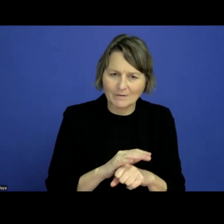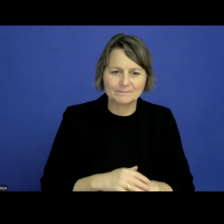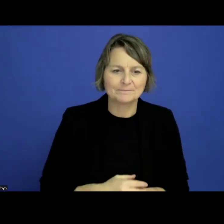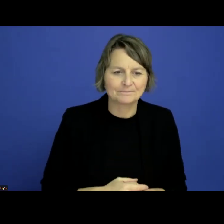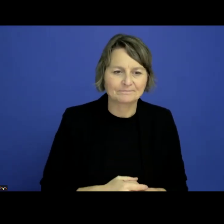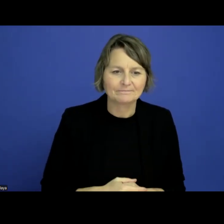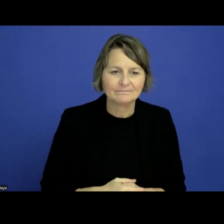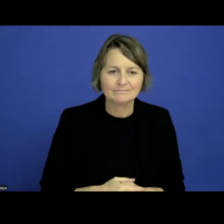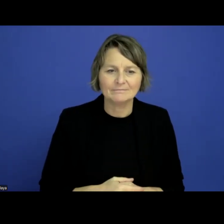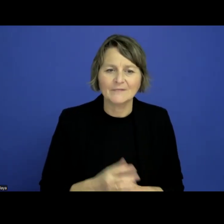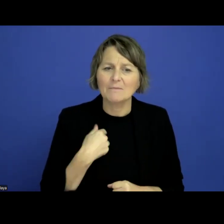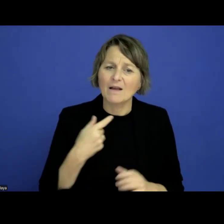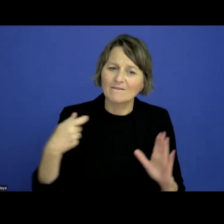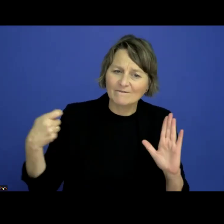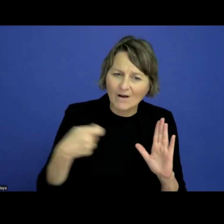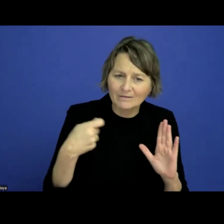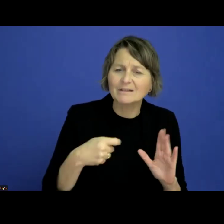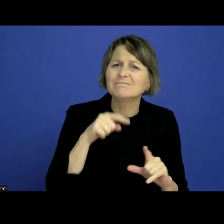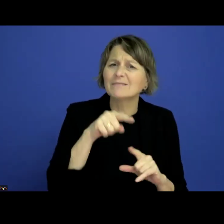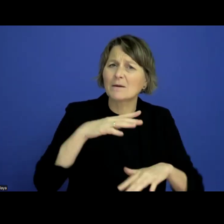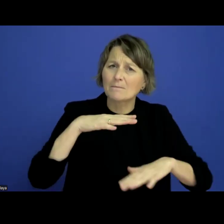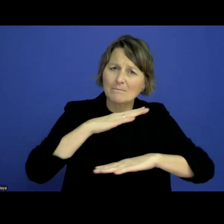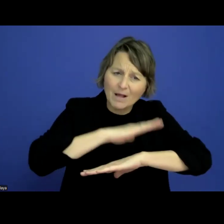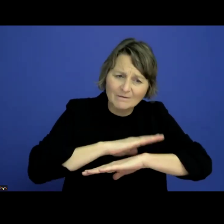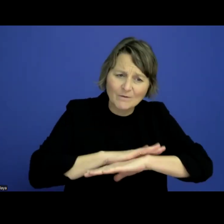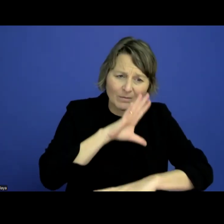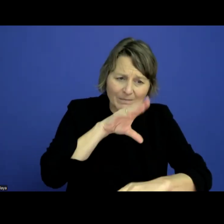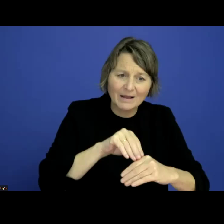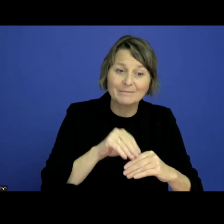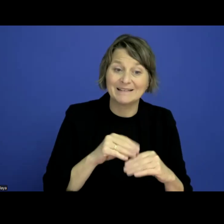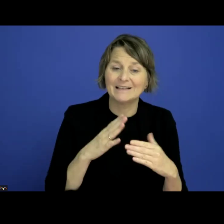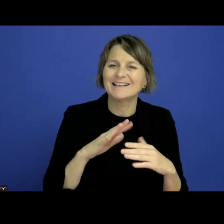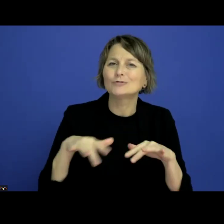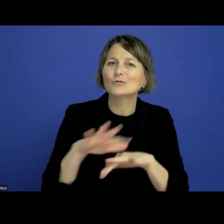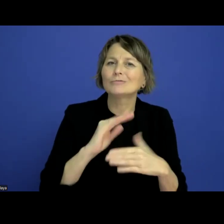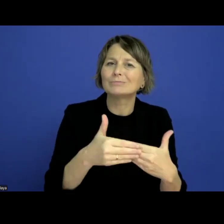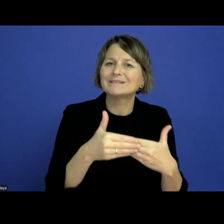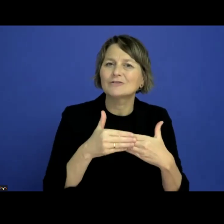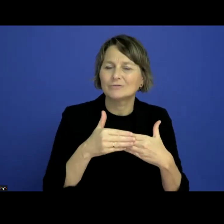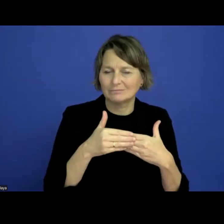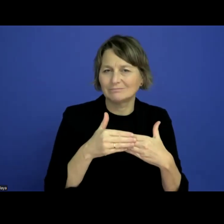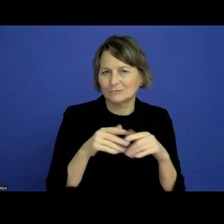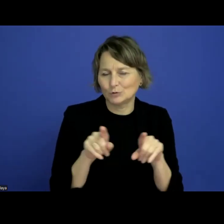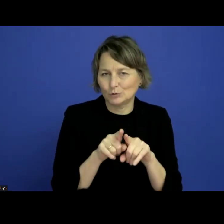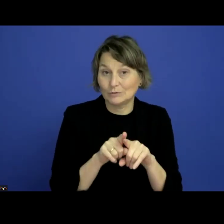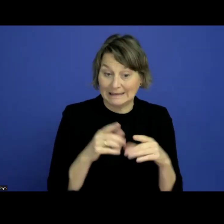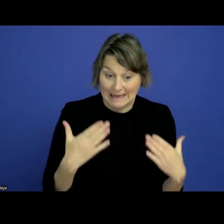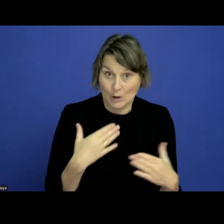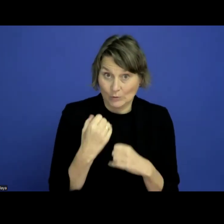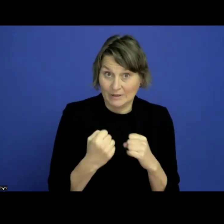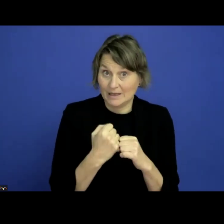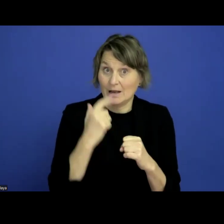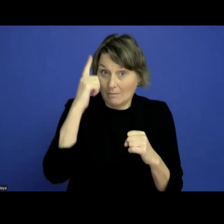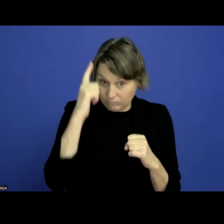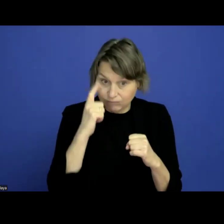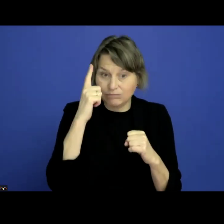GBN social protection platform. And we launched this year another coalition which is called Engage and